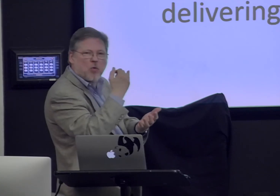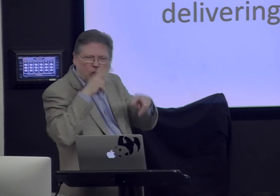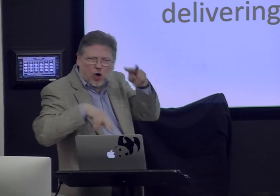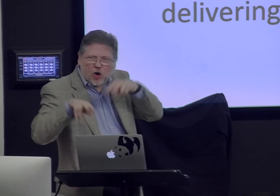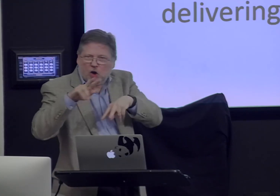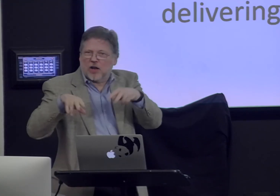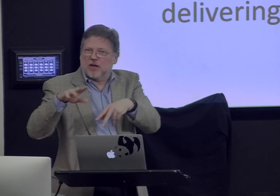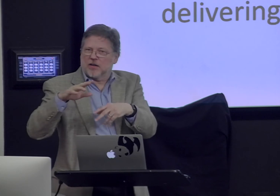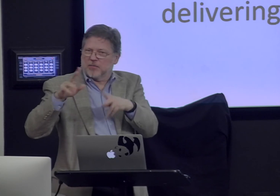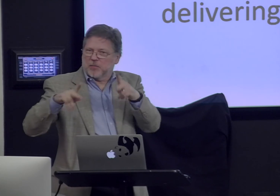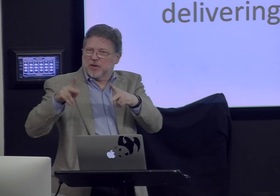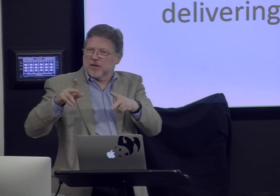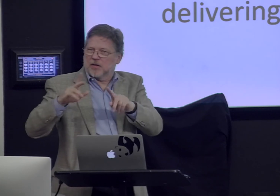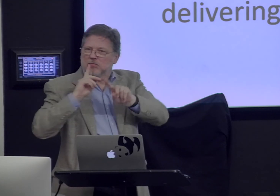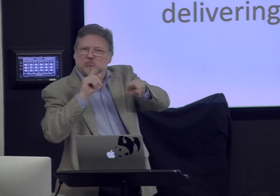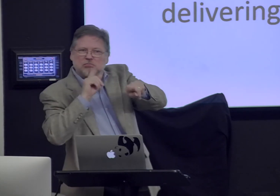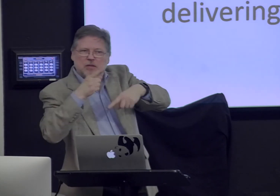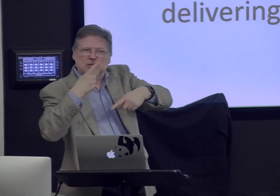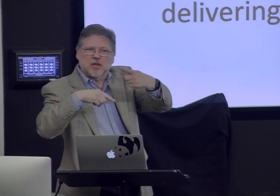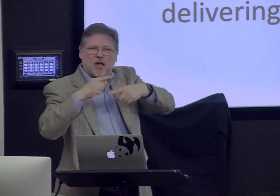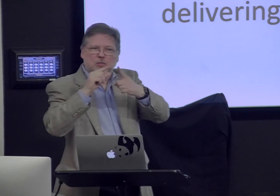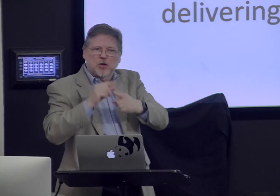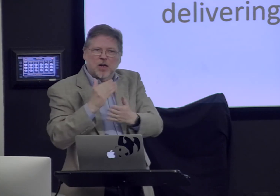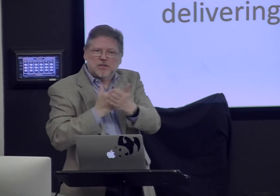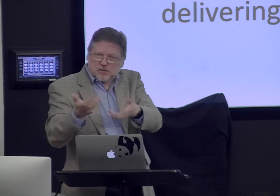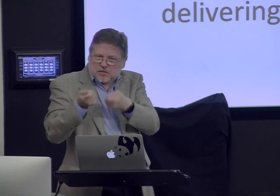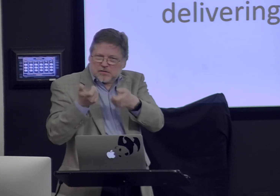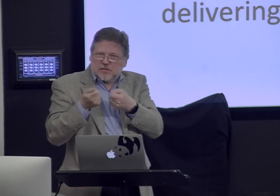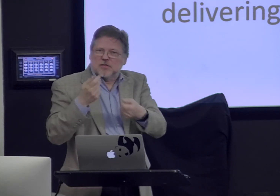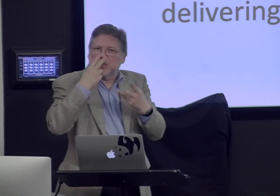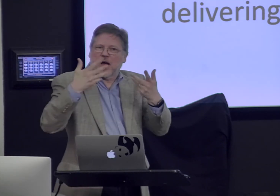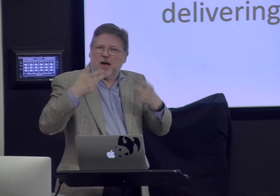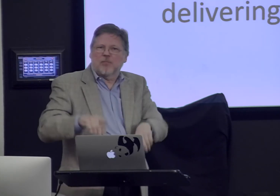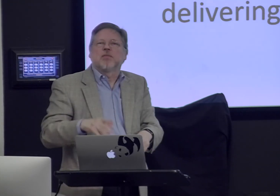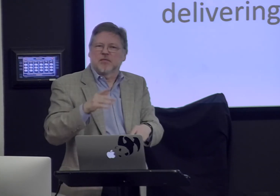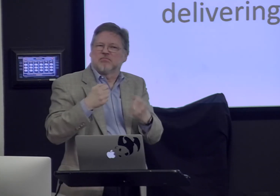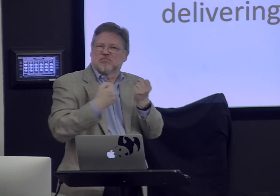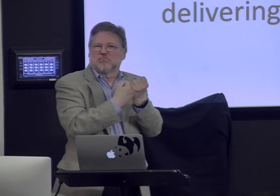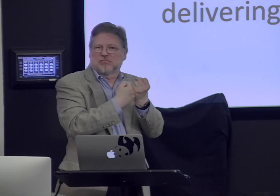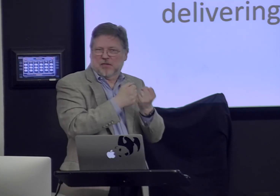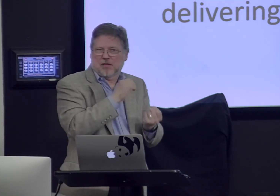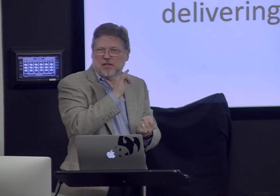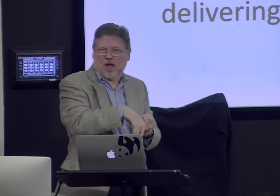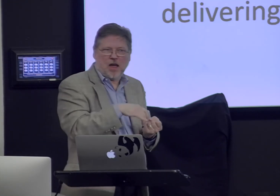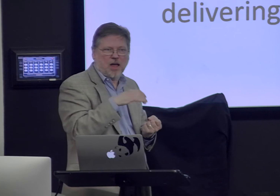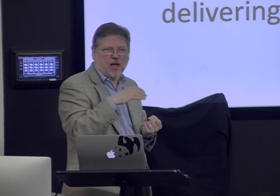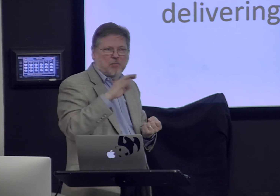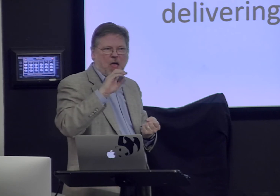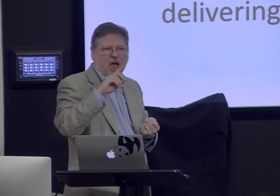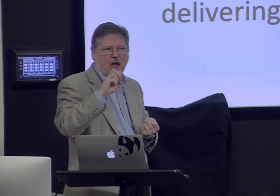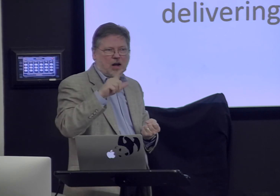result of our linguistic and cognitive scaffolding that has persisted over time by way of morphology.